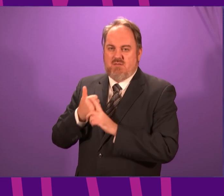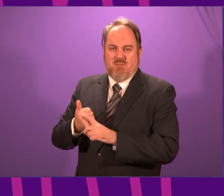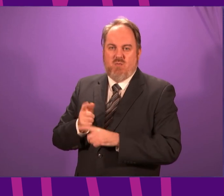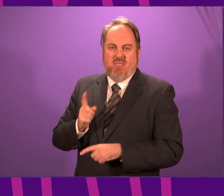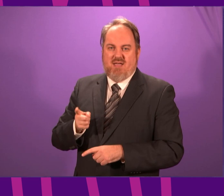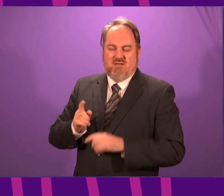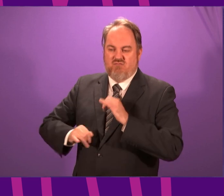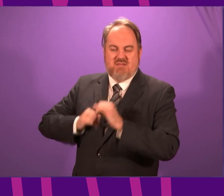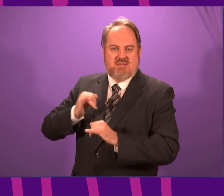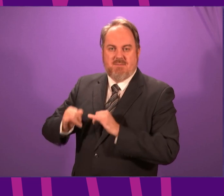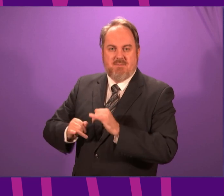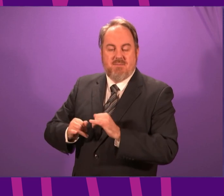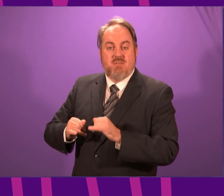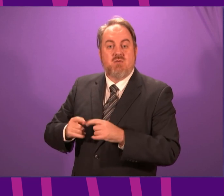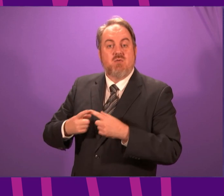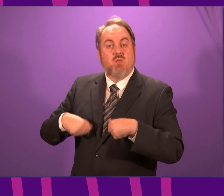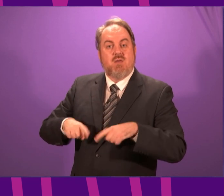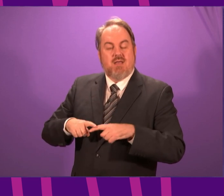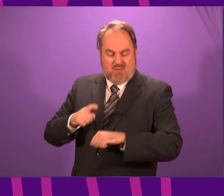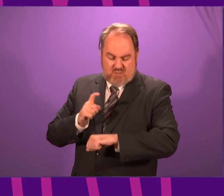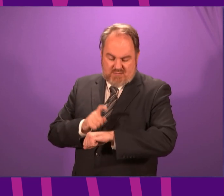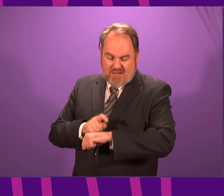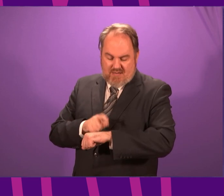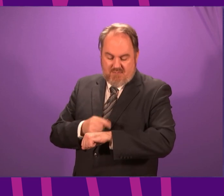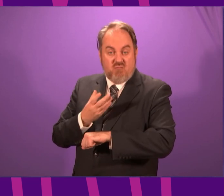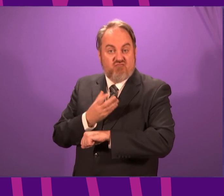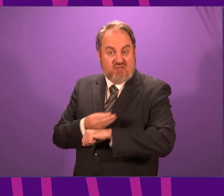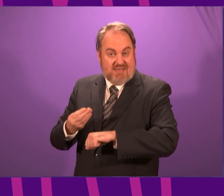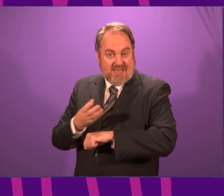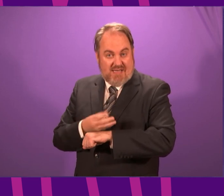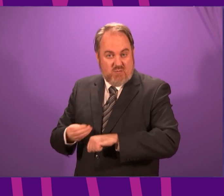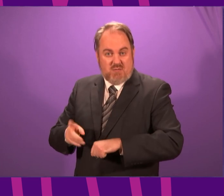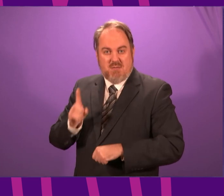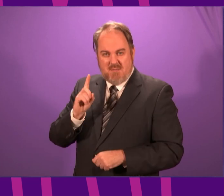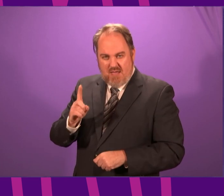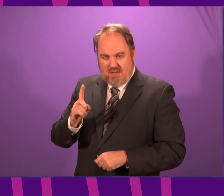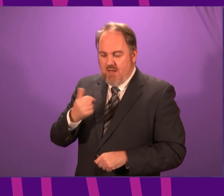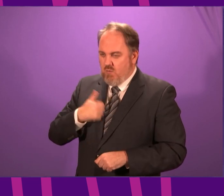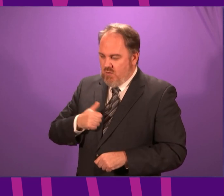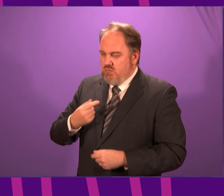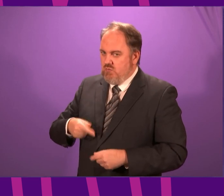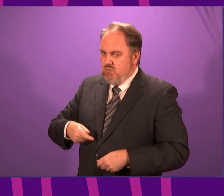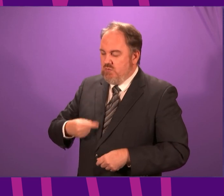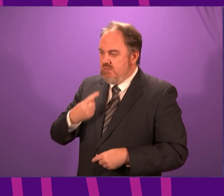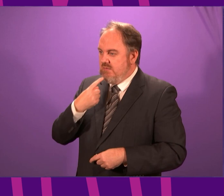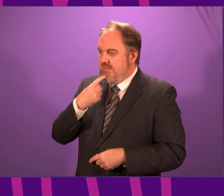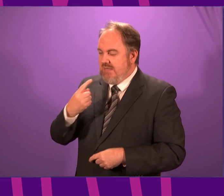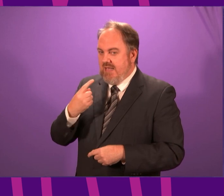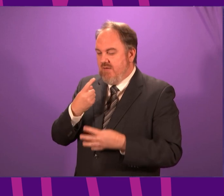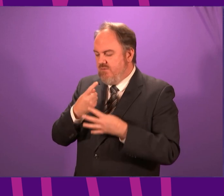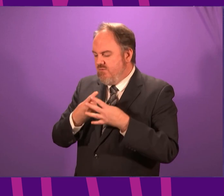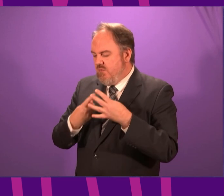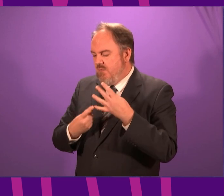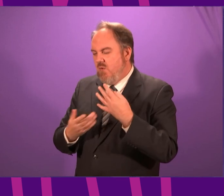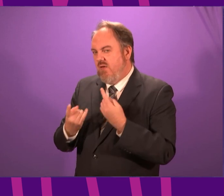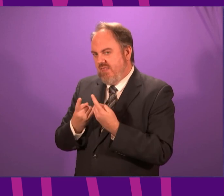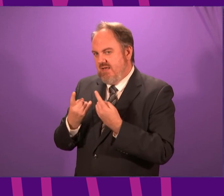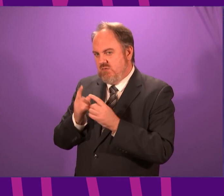support. Now, I am conscious of time, but can I just raise a couple of other issues before I finish?